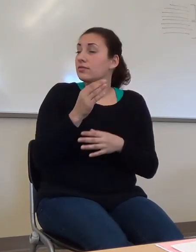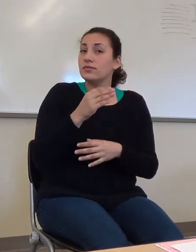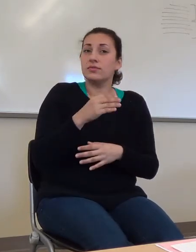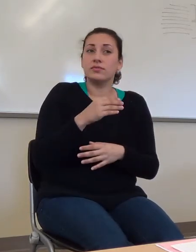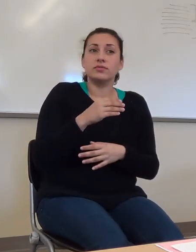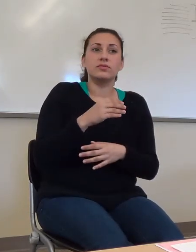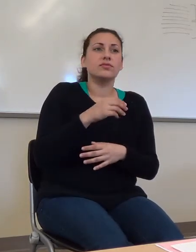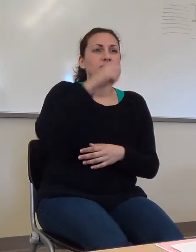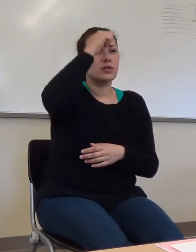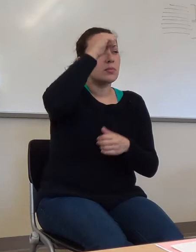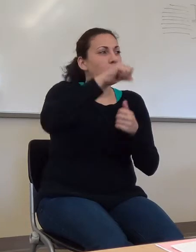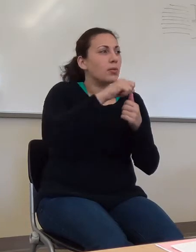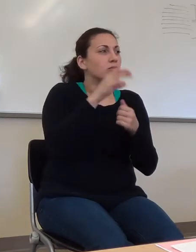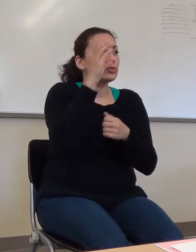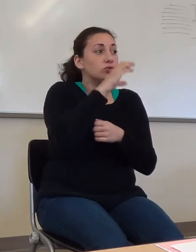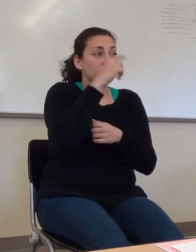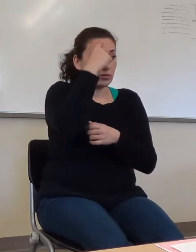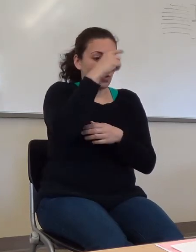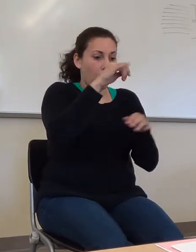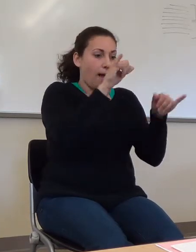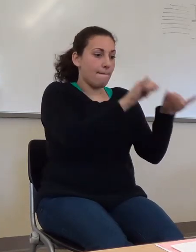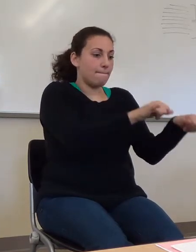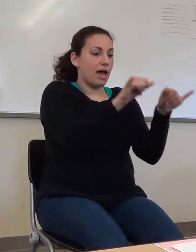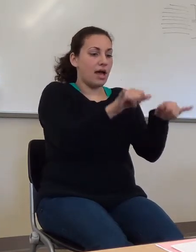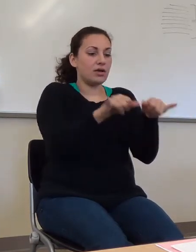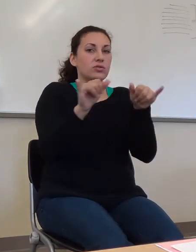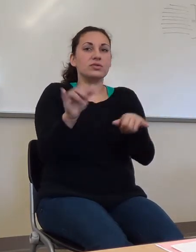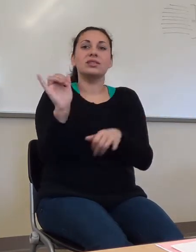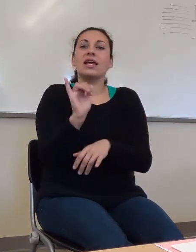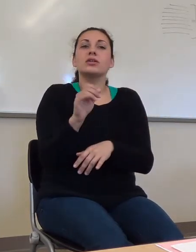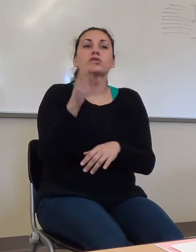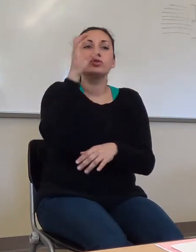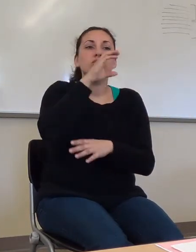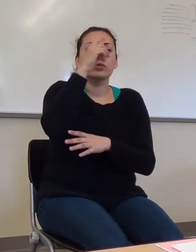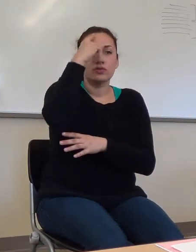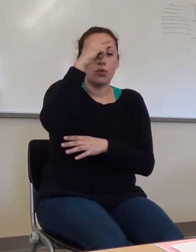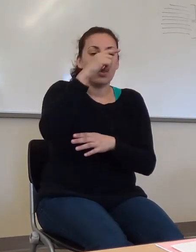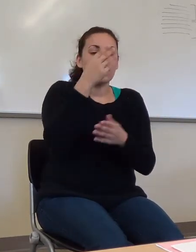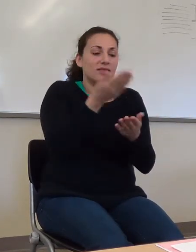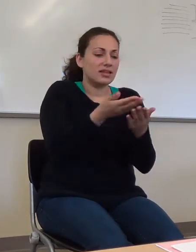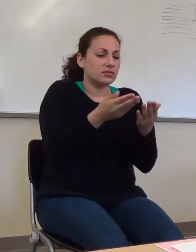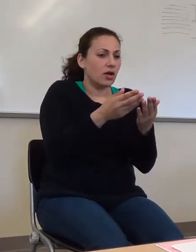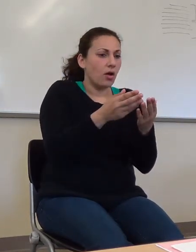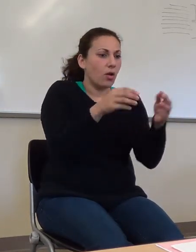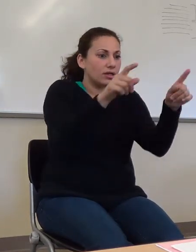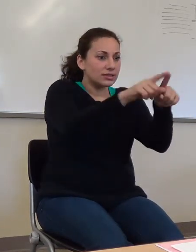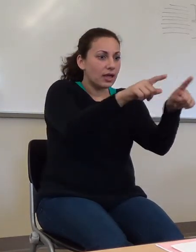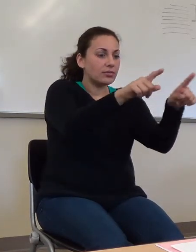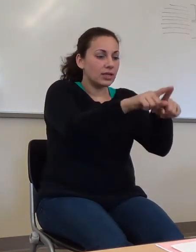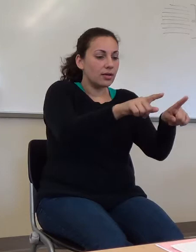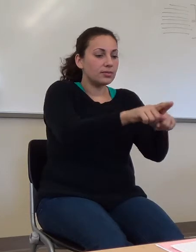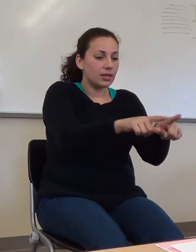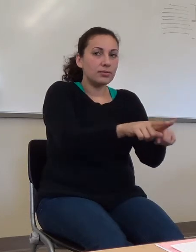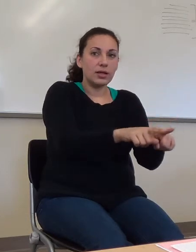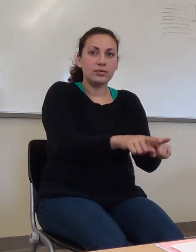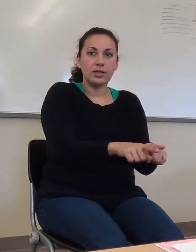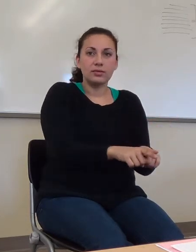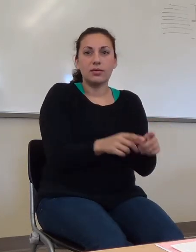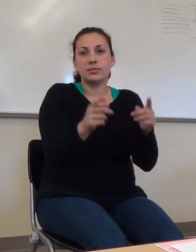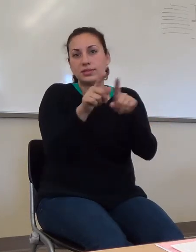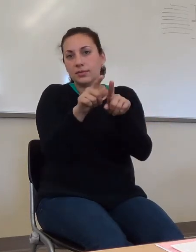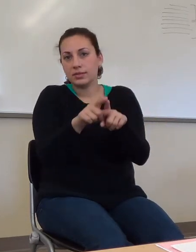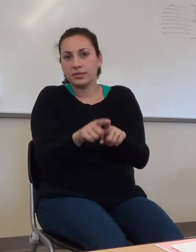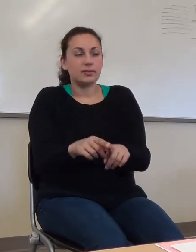says patterns is she's talking exactly about these lists. You'll be able to pick out lists and think, what kind of list